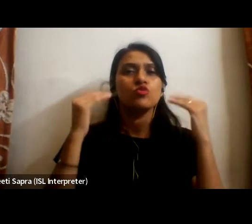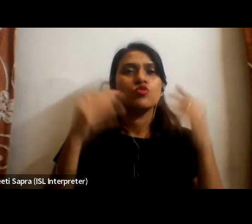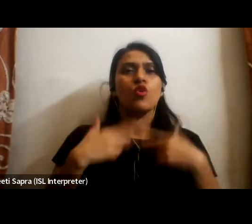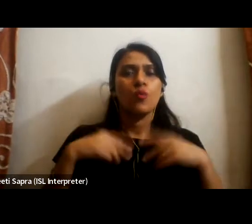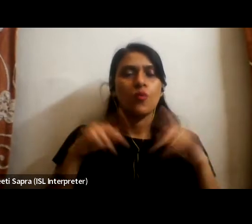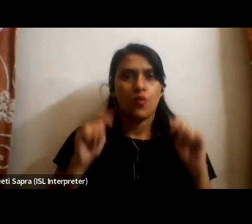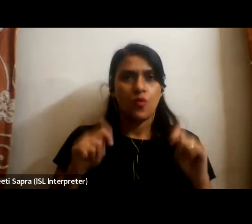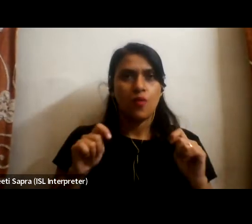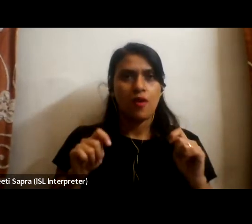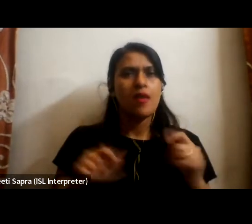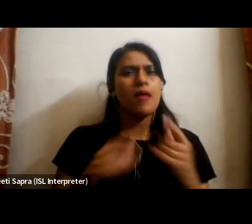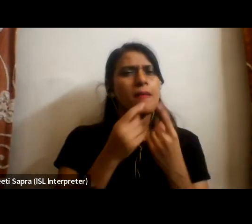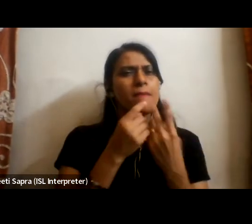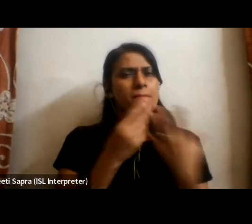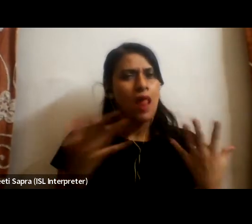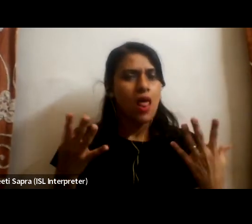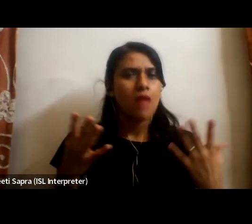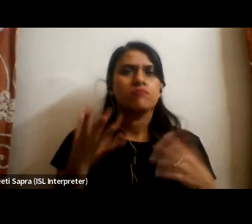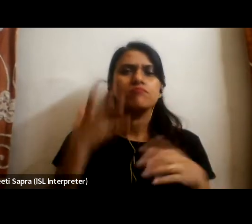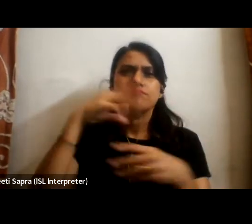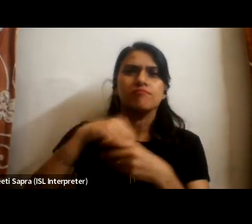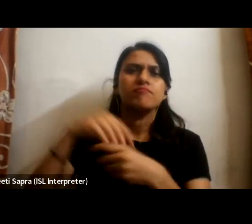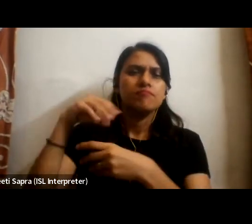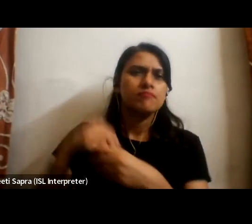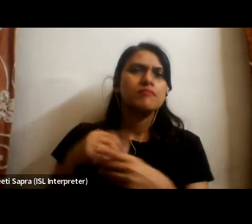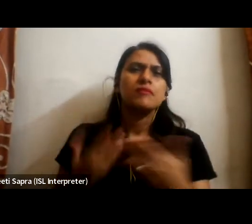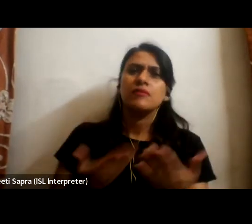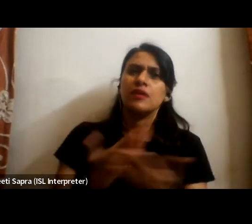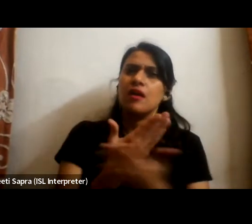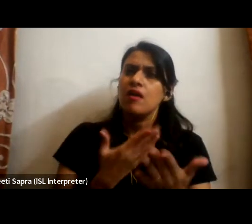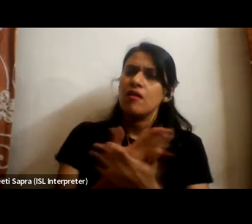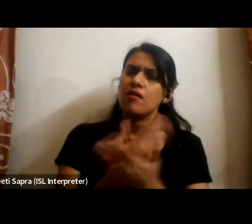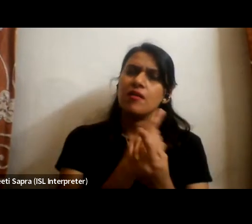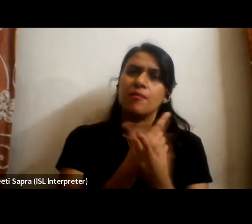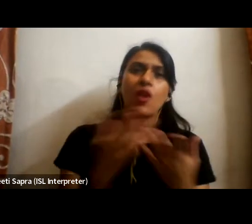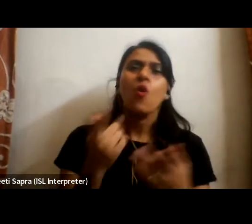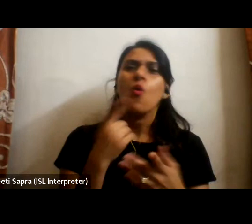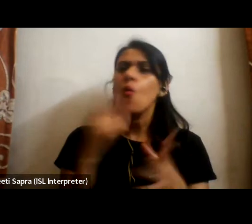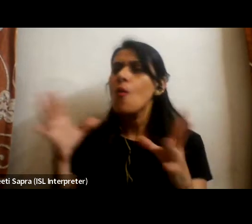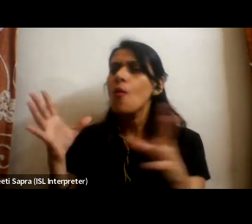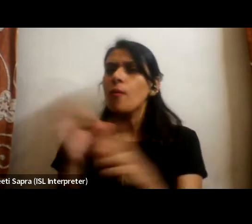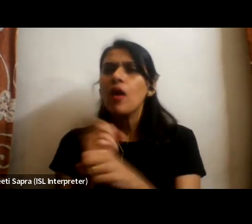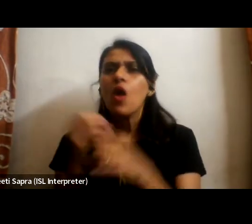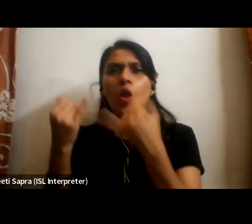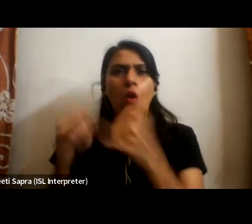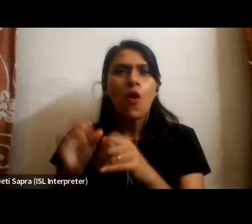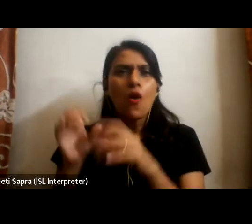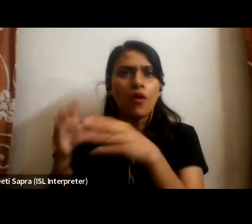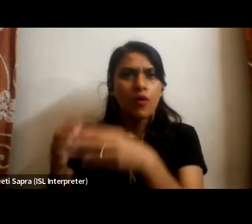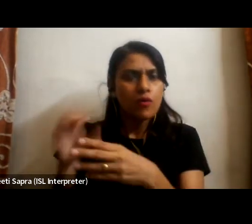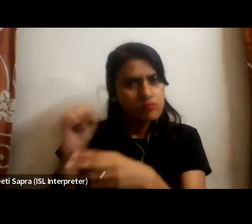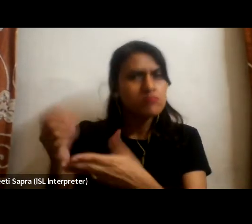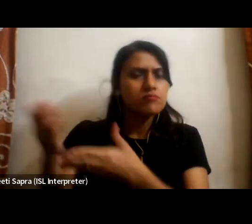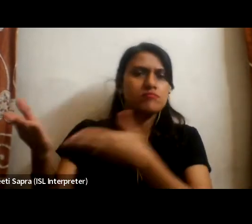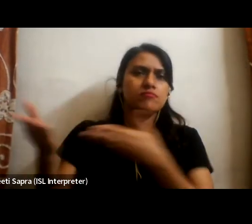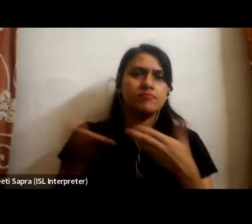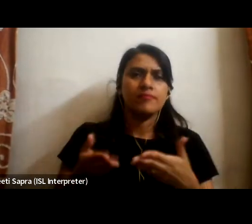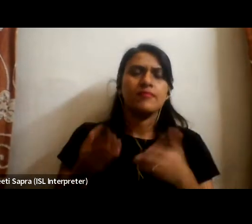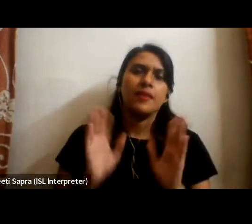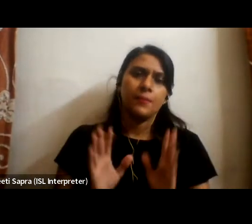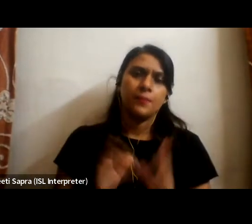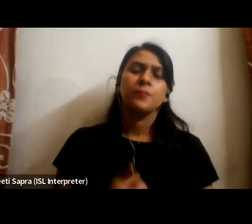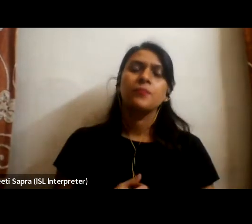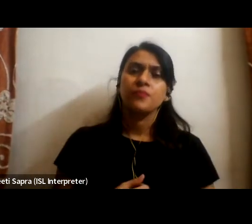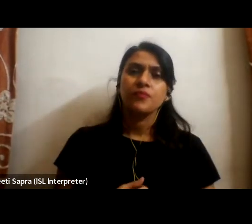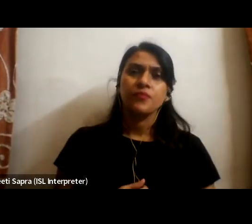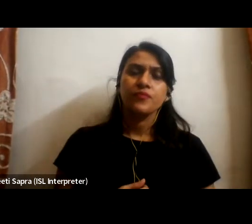number of people that it can, and particularly to those who are disadvantaged. And in that sense, it remains a people's court.